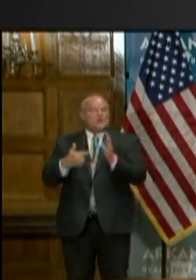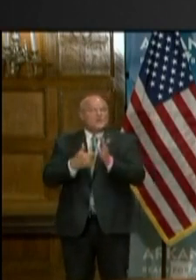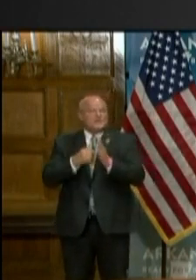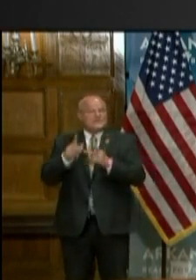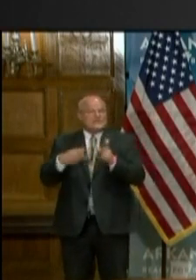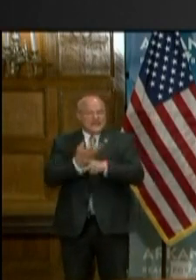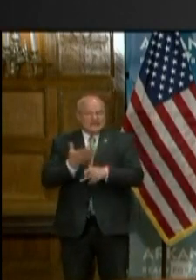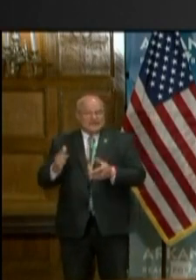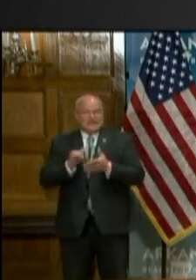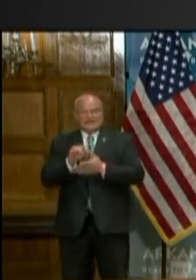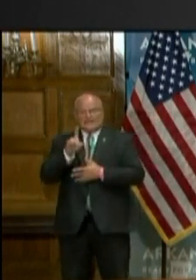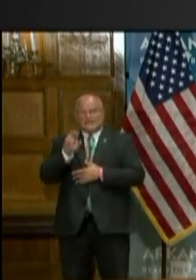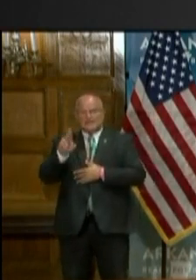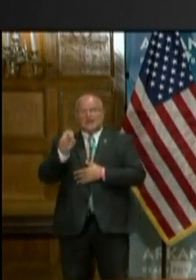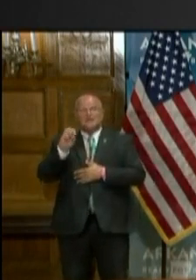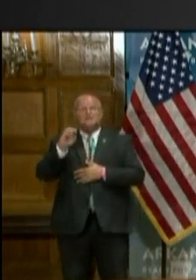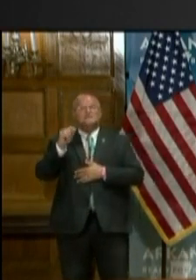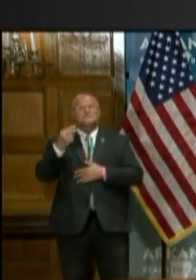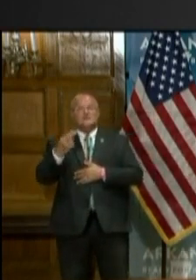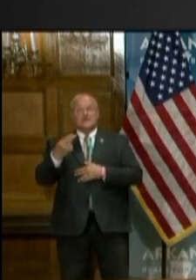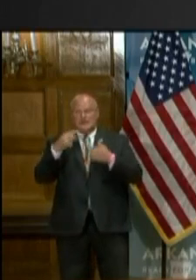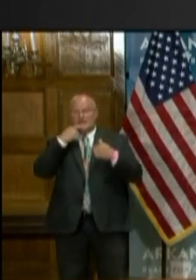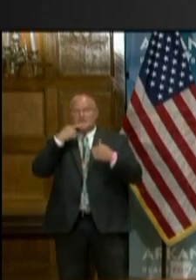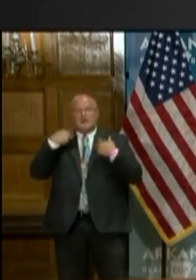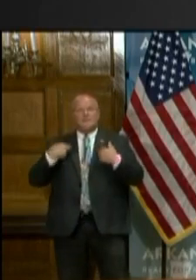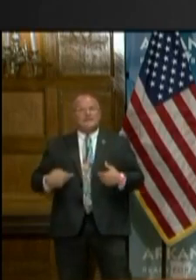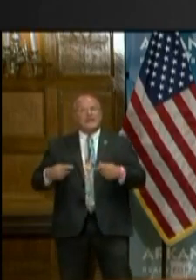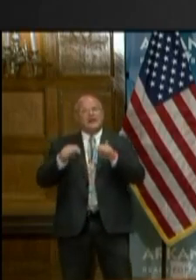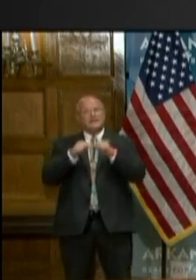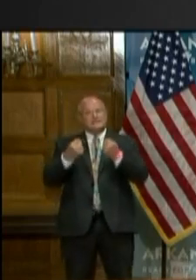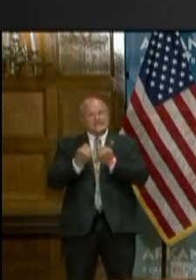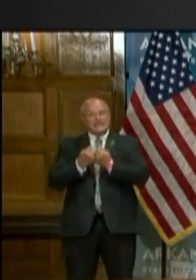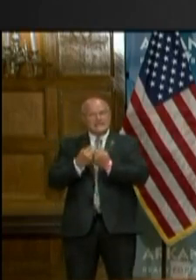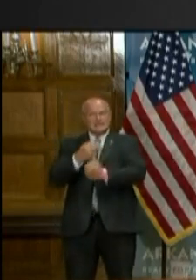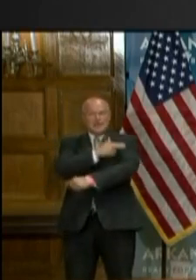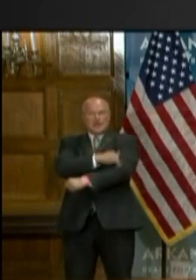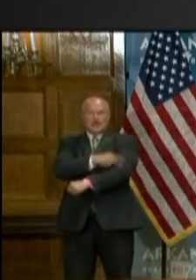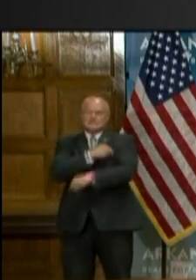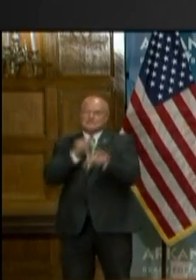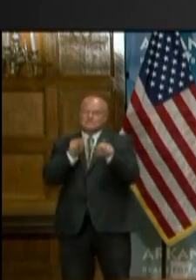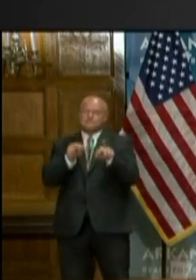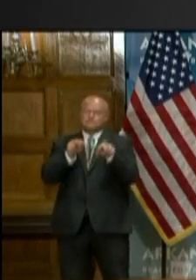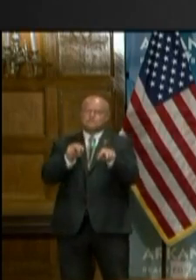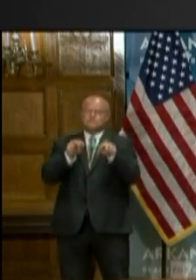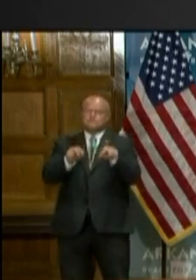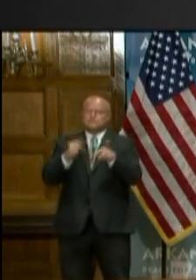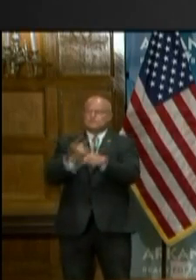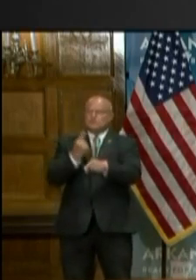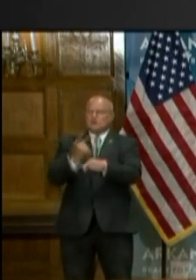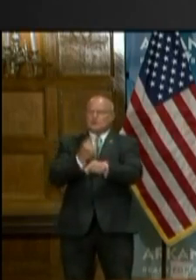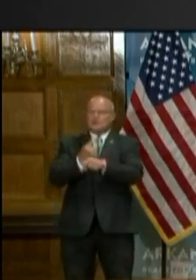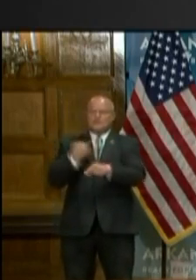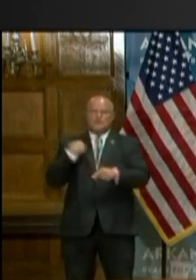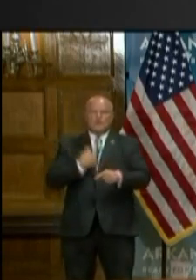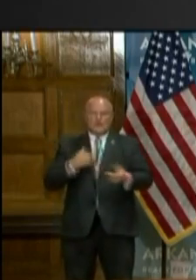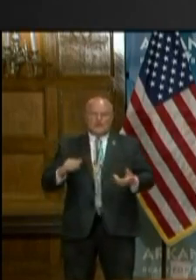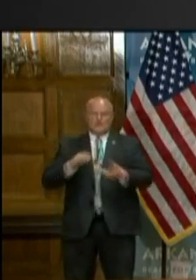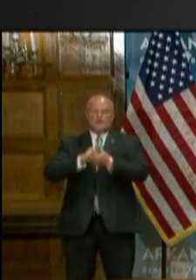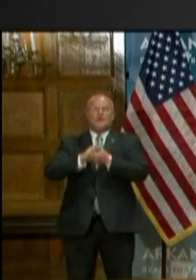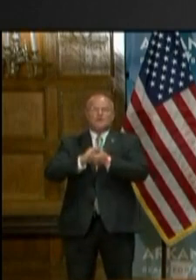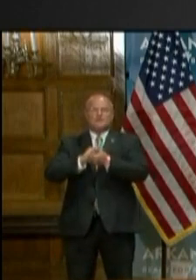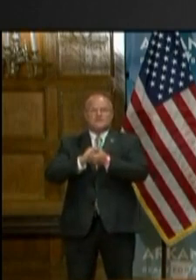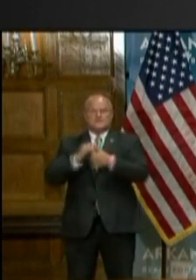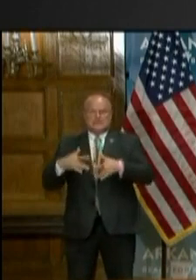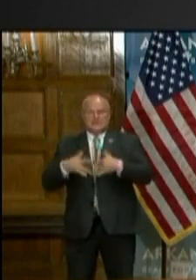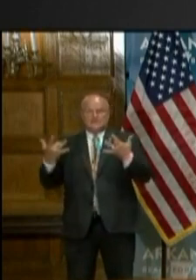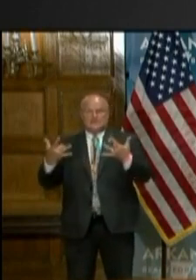is the kind of thing that Dr. Smith, public health team, and our hospitals monitor regularly. And of course, we do have partnerships. In the